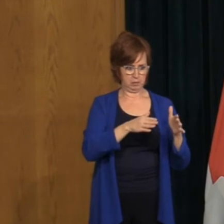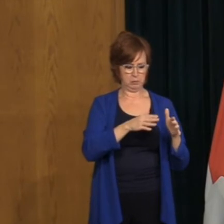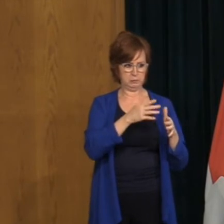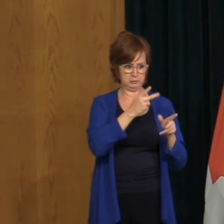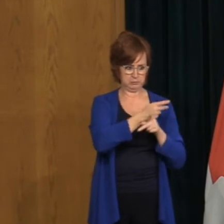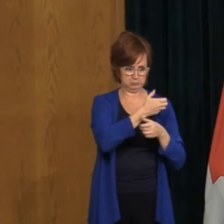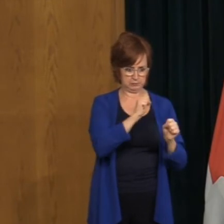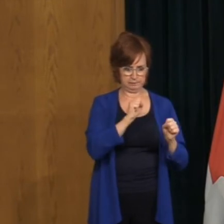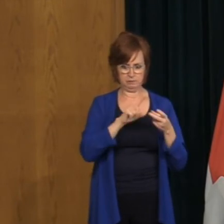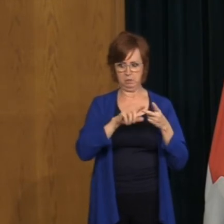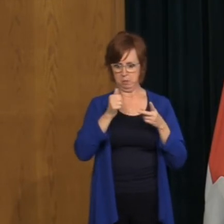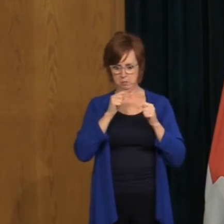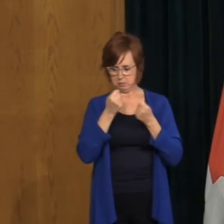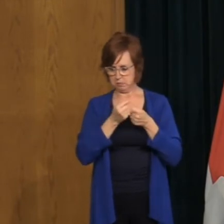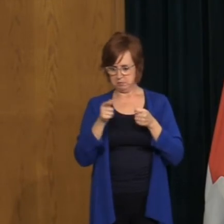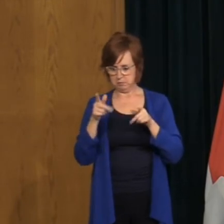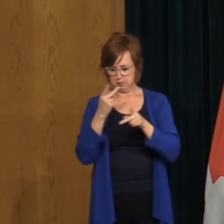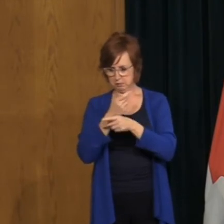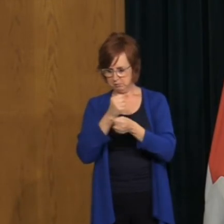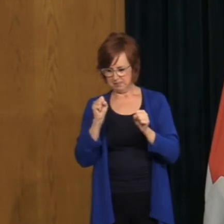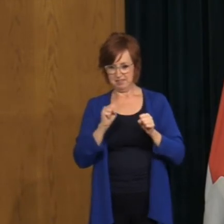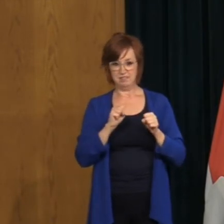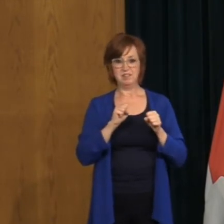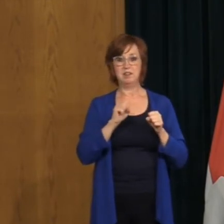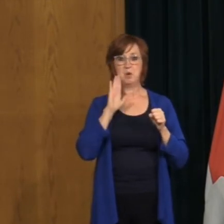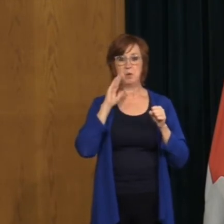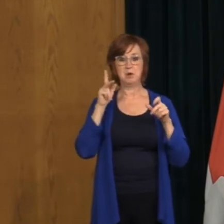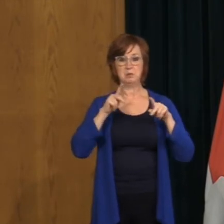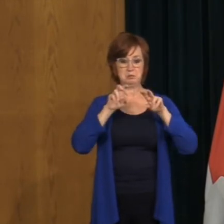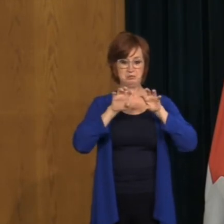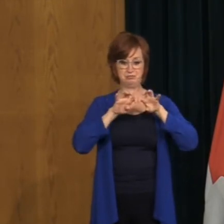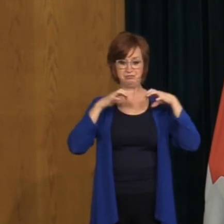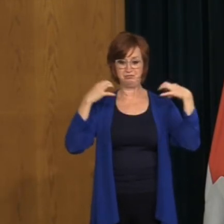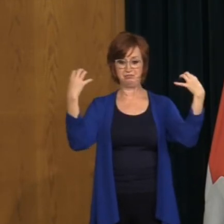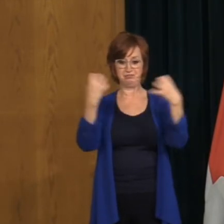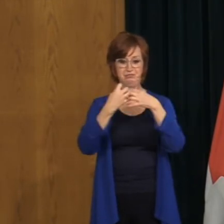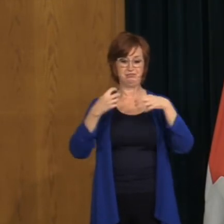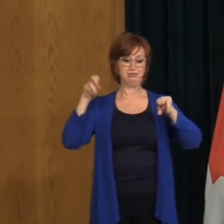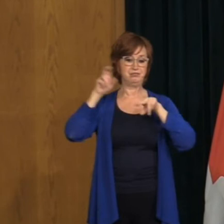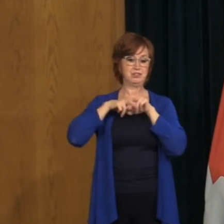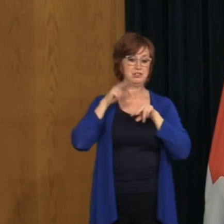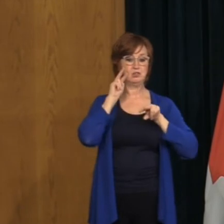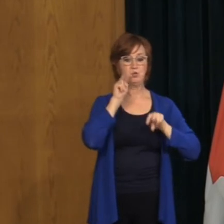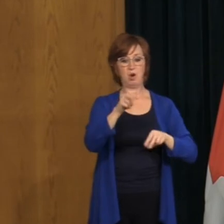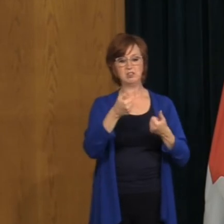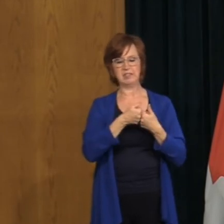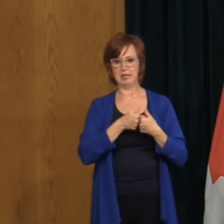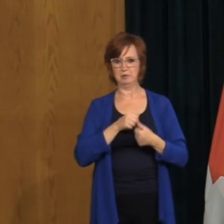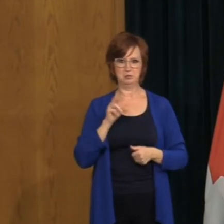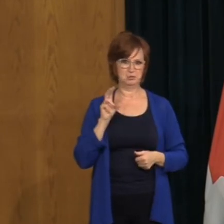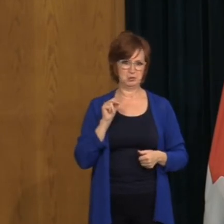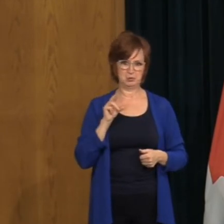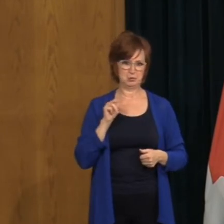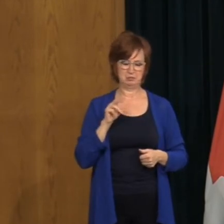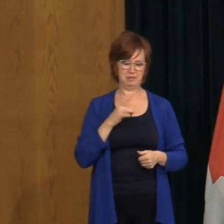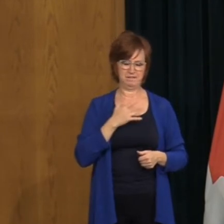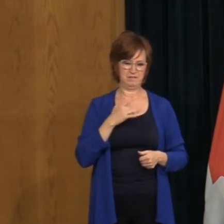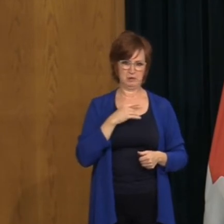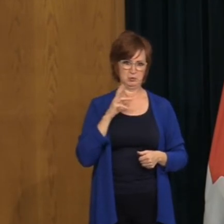involved, and likely wouldn't include fans in the near future. So I think there are discussions that